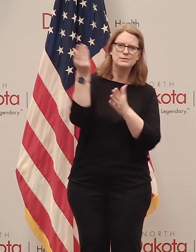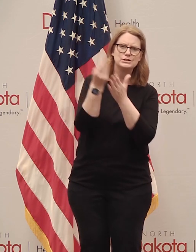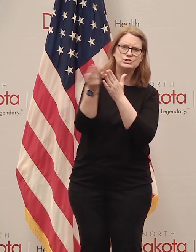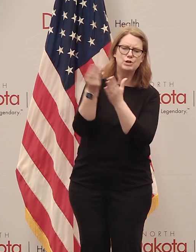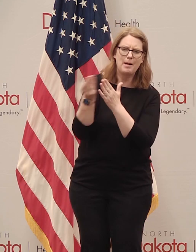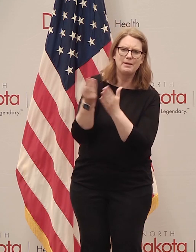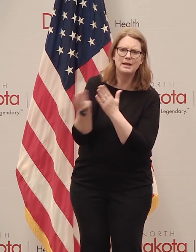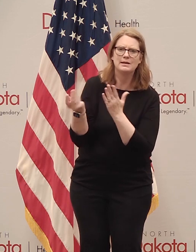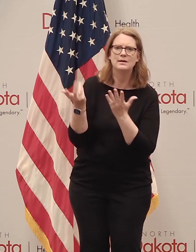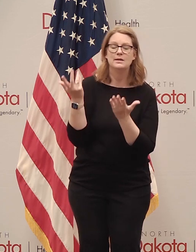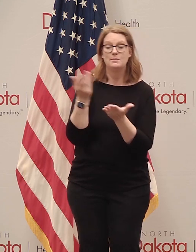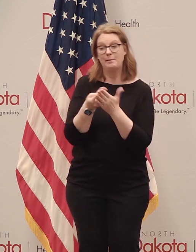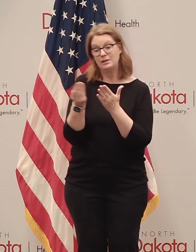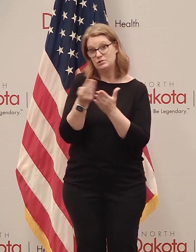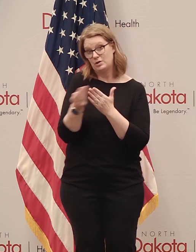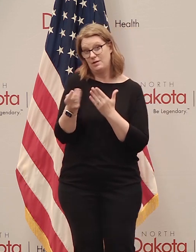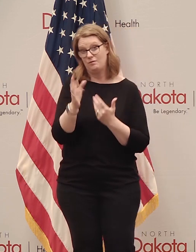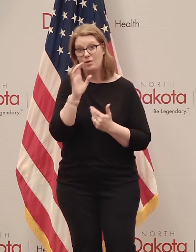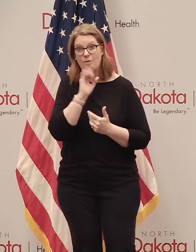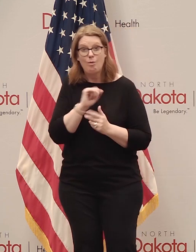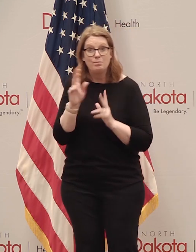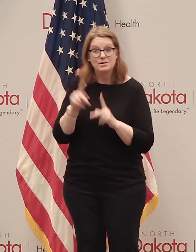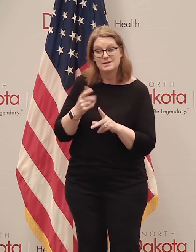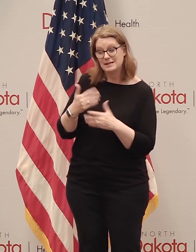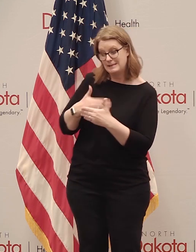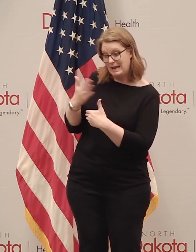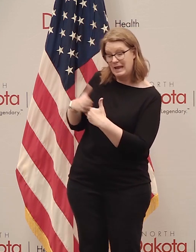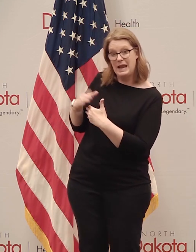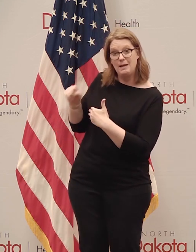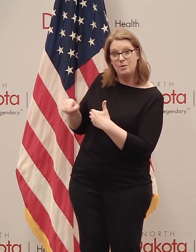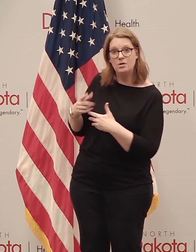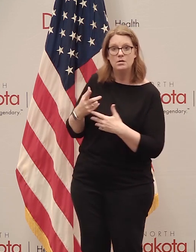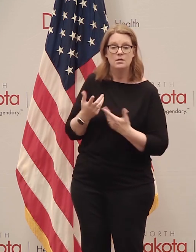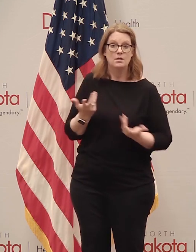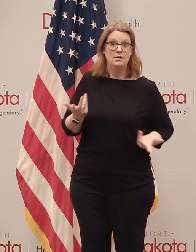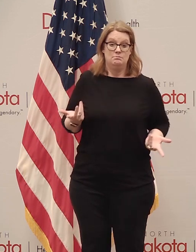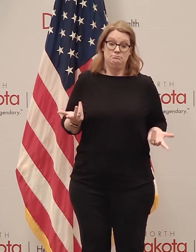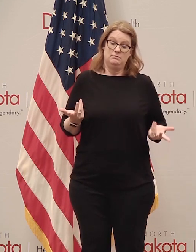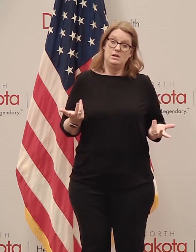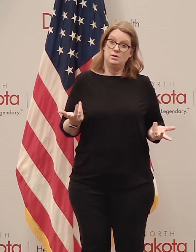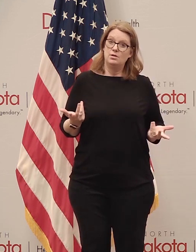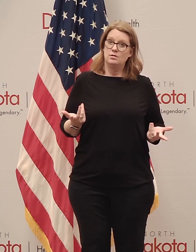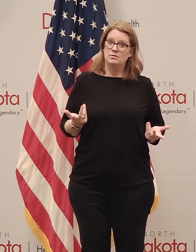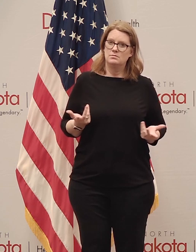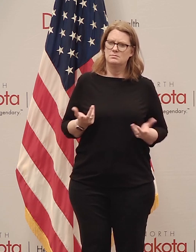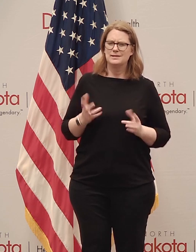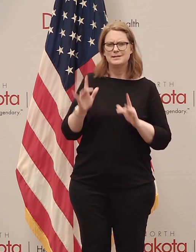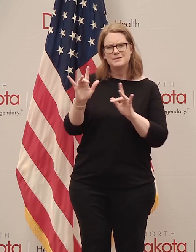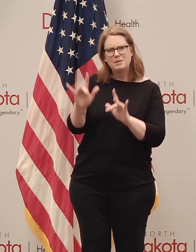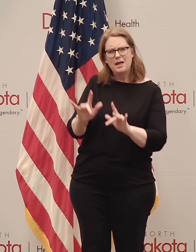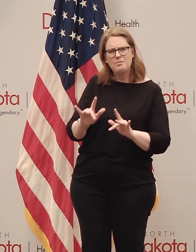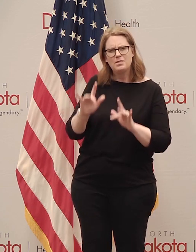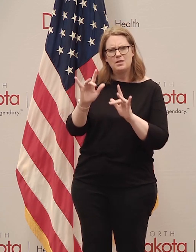could be shopping for an elderly couple that's a neighbor, doesn't have to be a family member, but let's just start with empathy